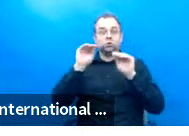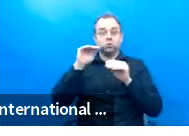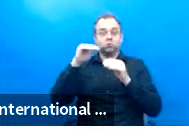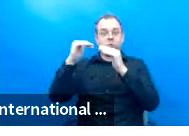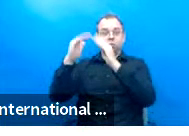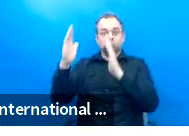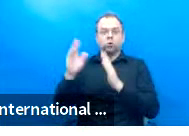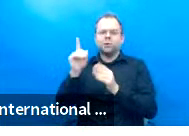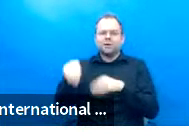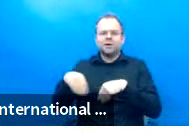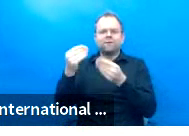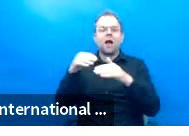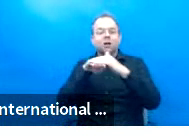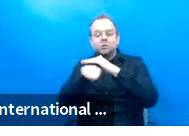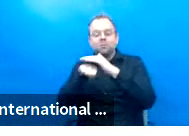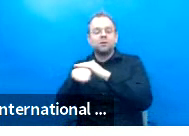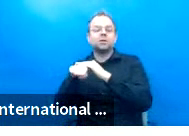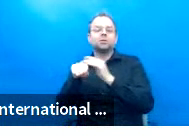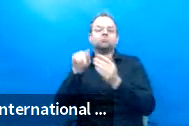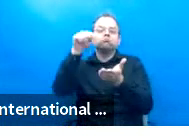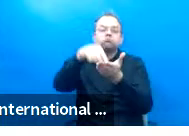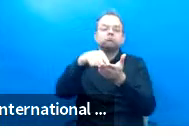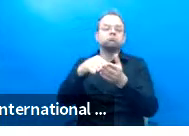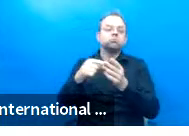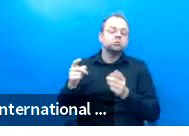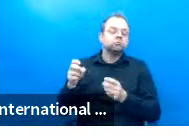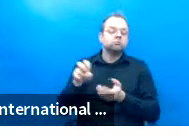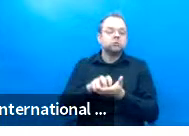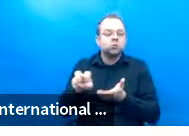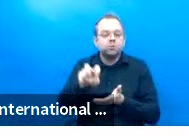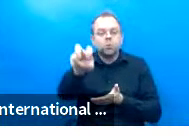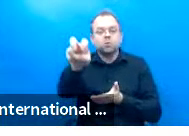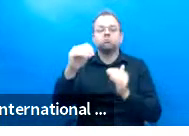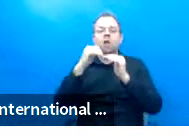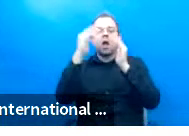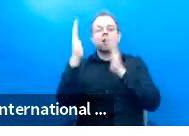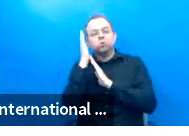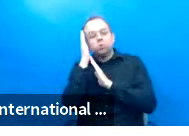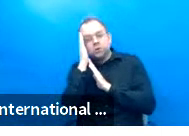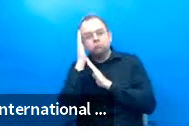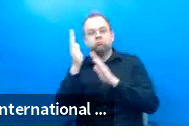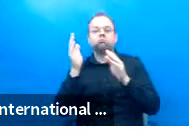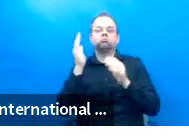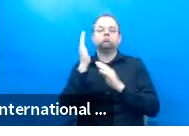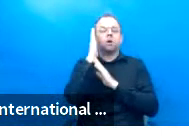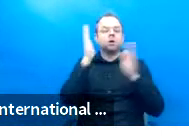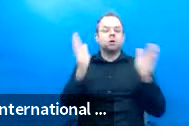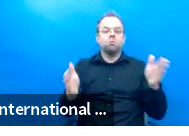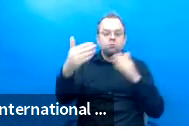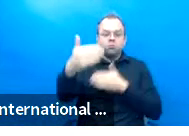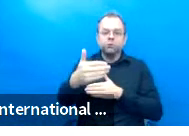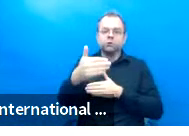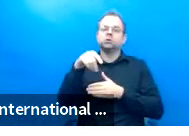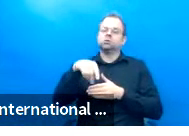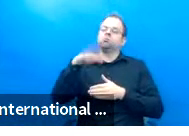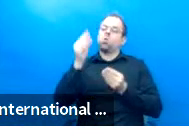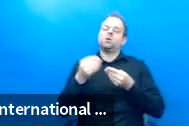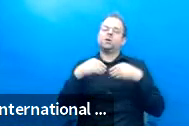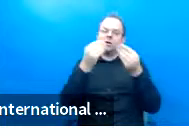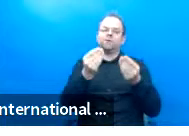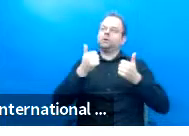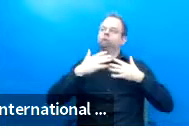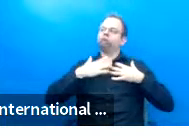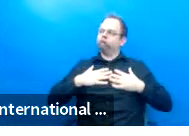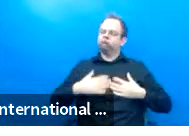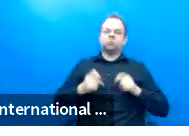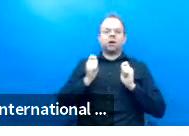that it's important to take initiatives when student support, peer support, and support in assisted living initiatives,